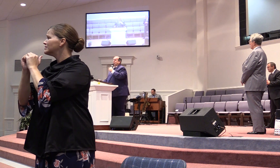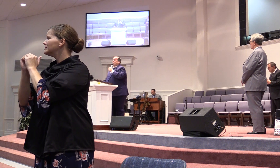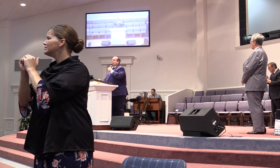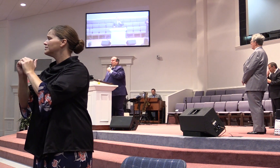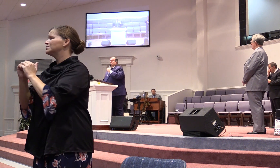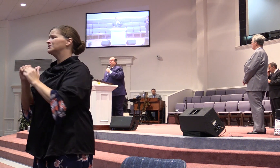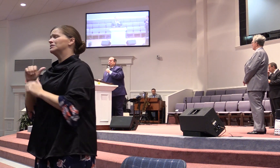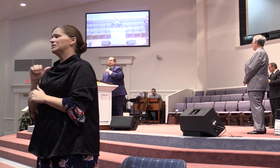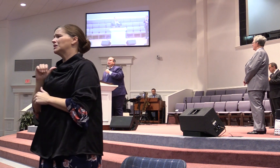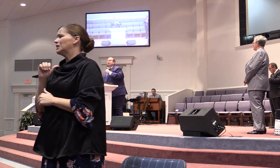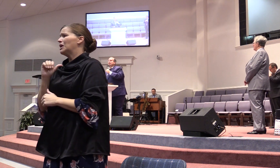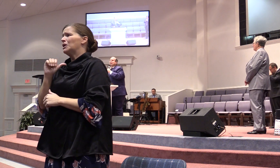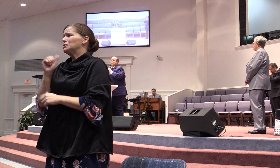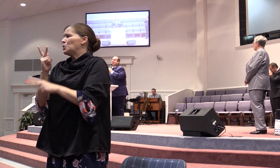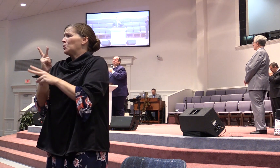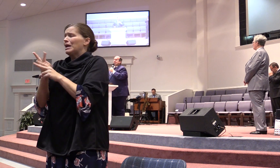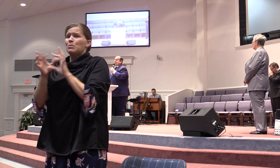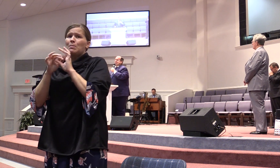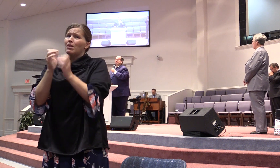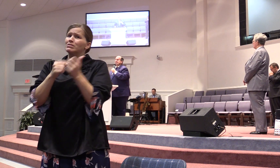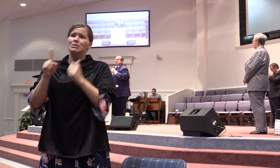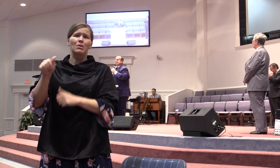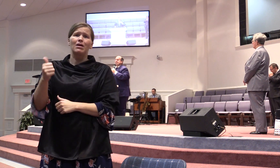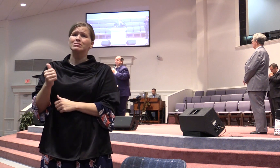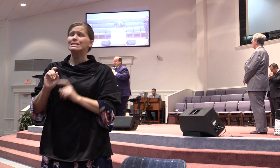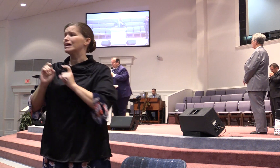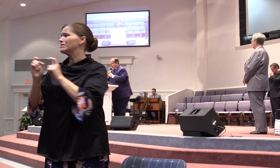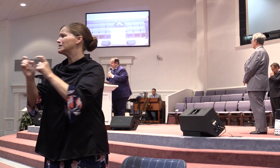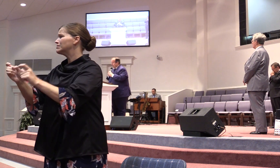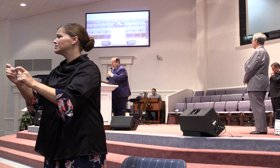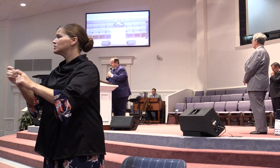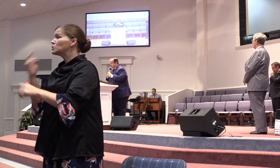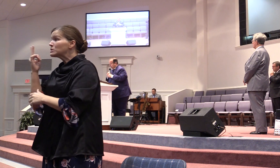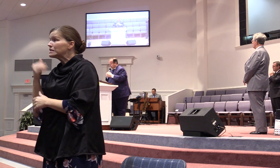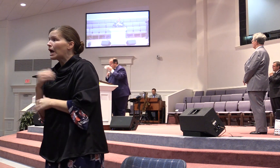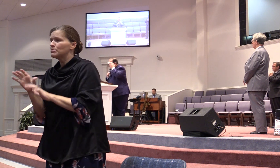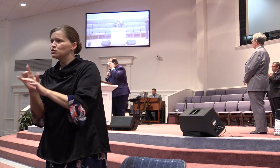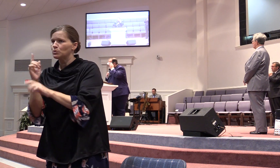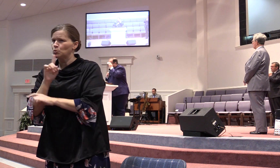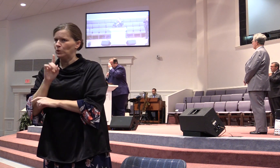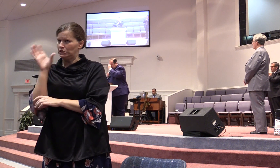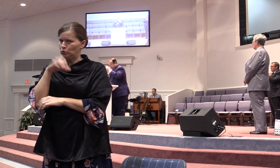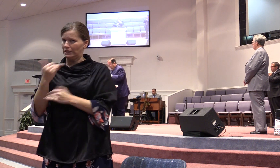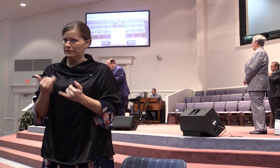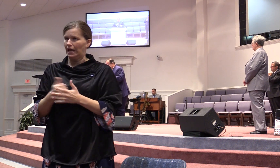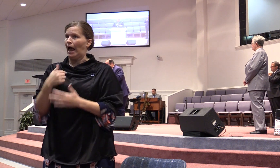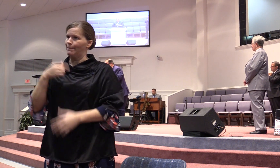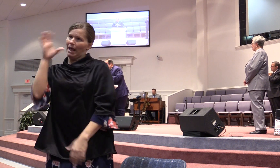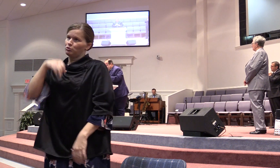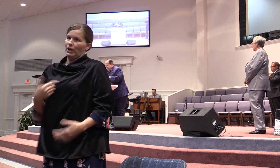Don't covet what belongs to your neighbor. Give it. So see, I'm going to do something really strange here today, but I'm kind of